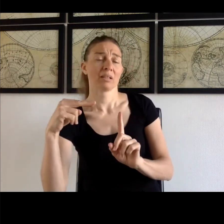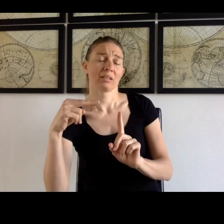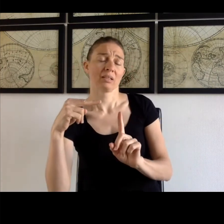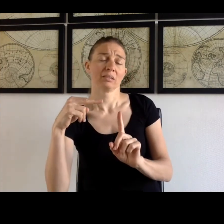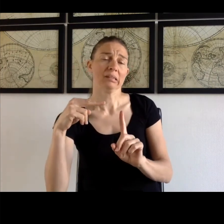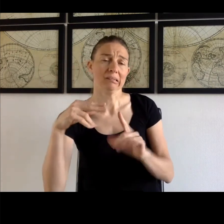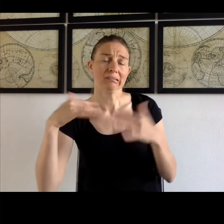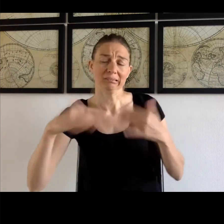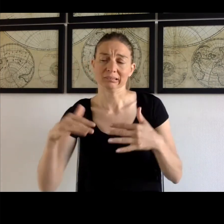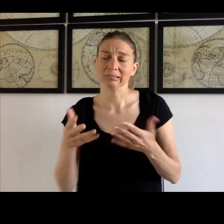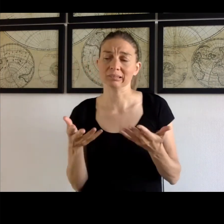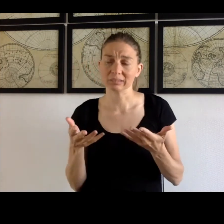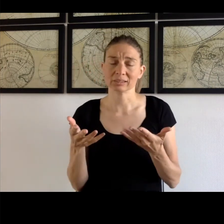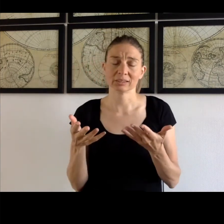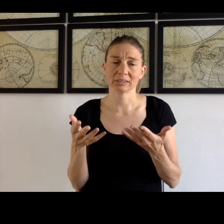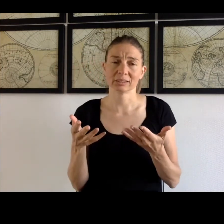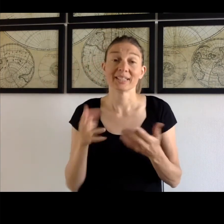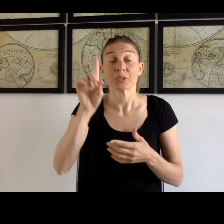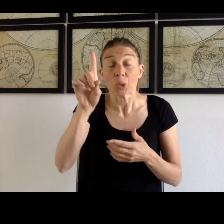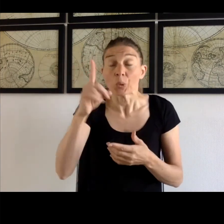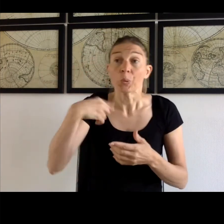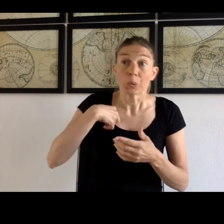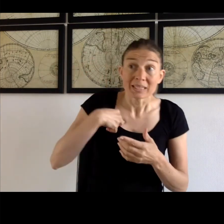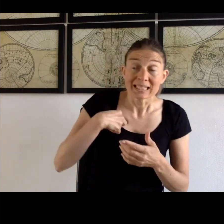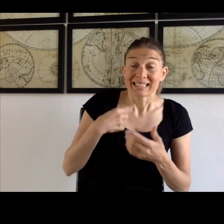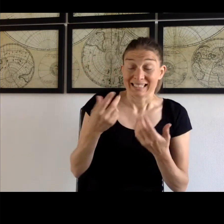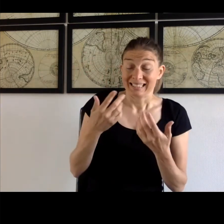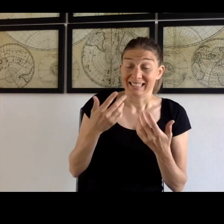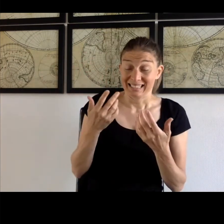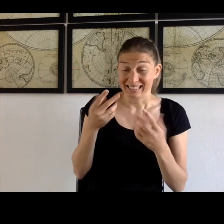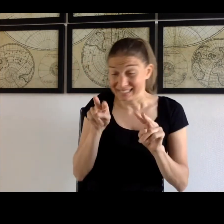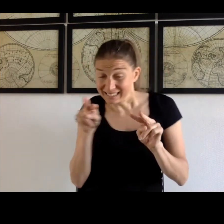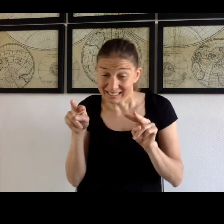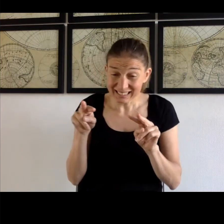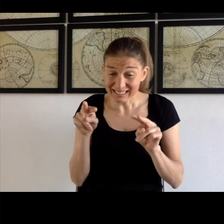bad, and we try to do our best to change something.